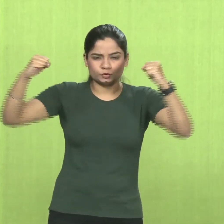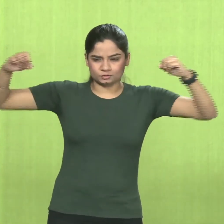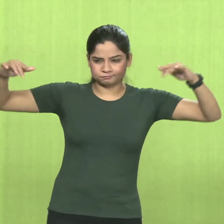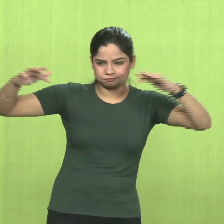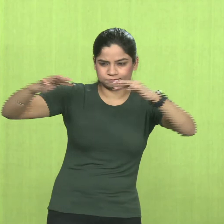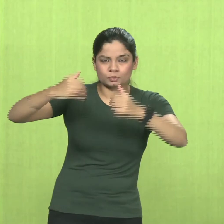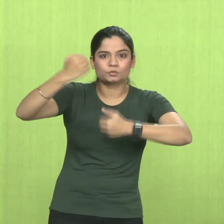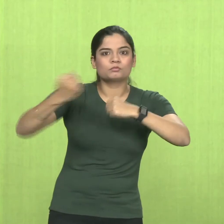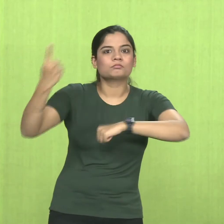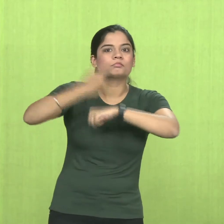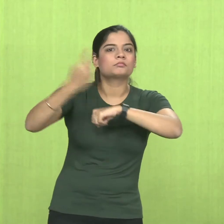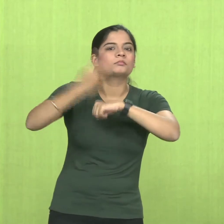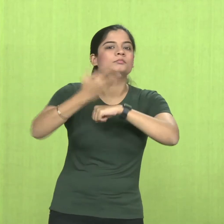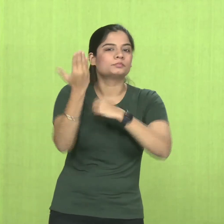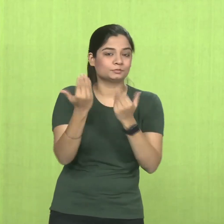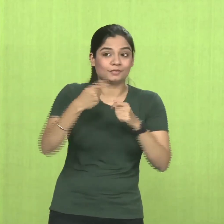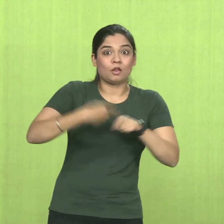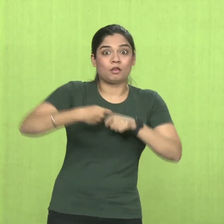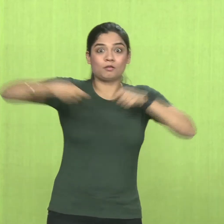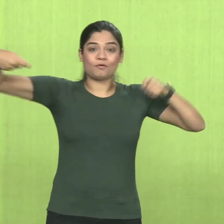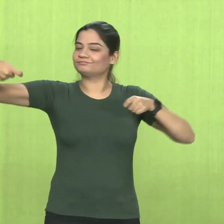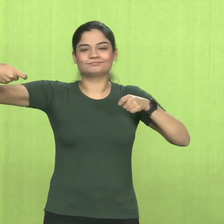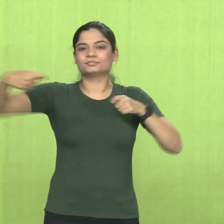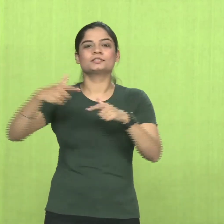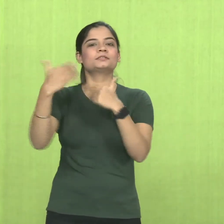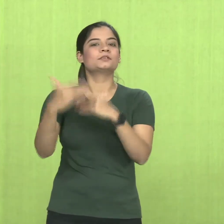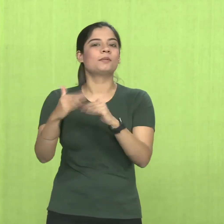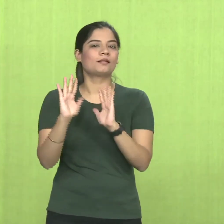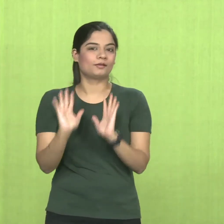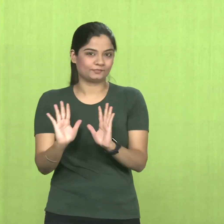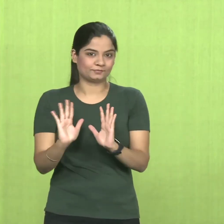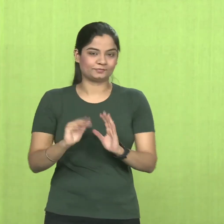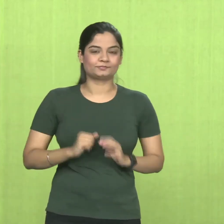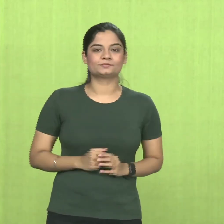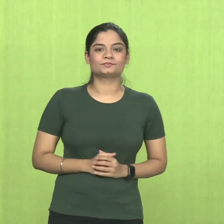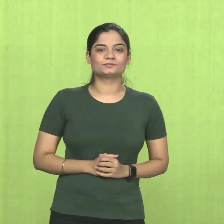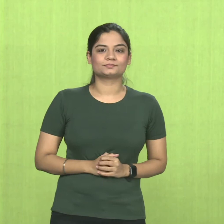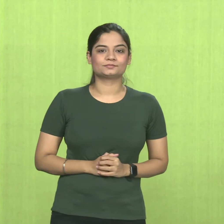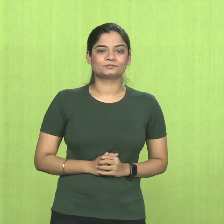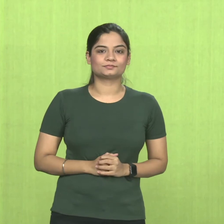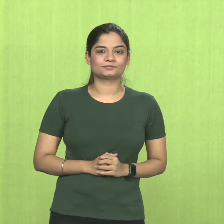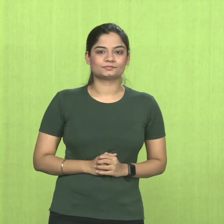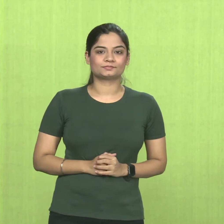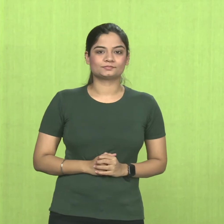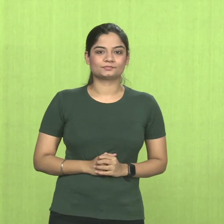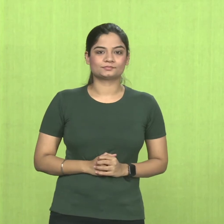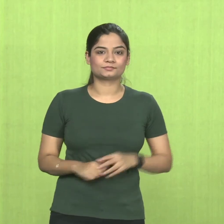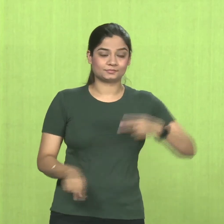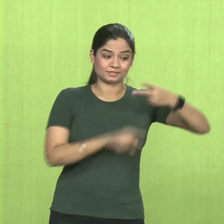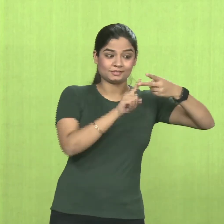going bad, it can stay for only a limited amount of period, like 1 to 2 days. Second category